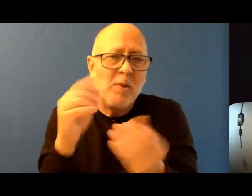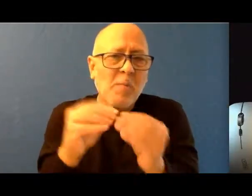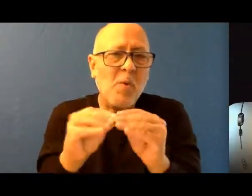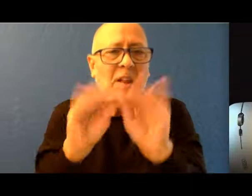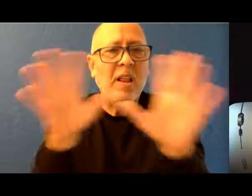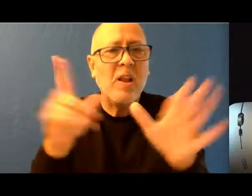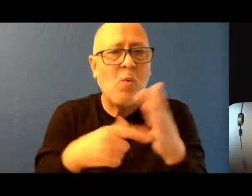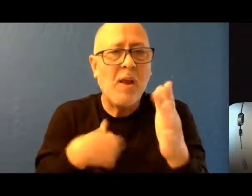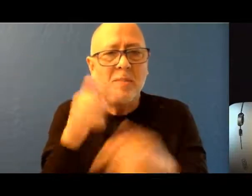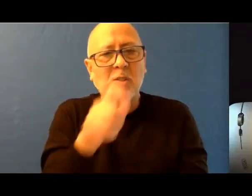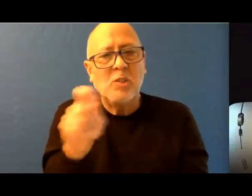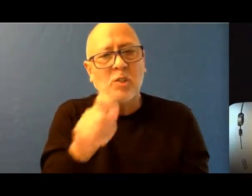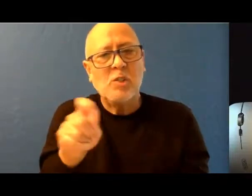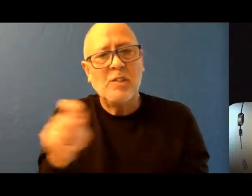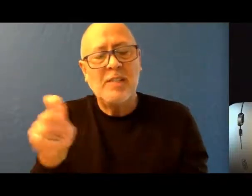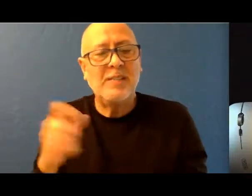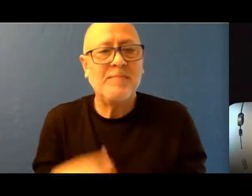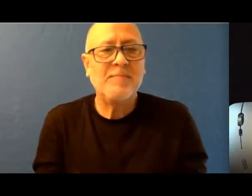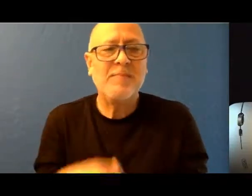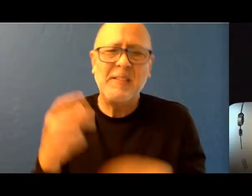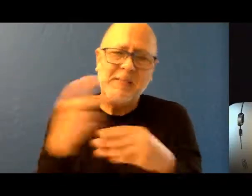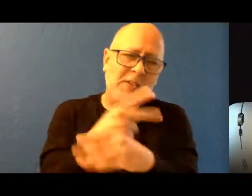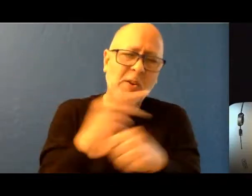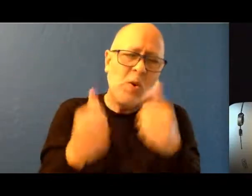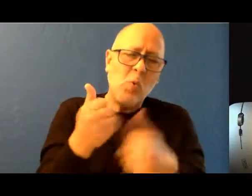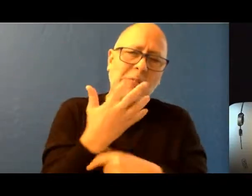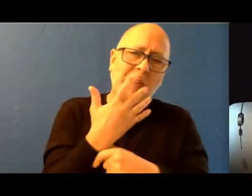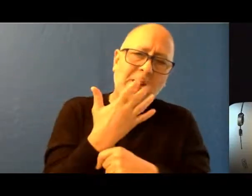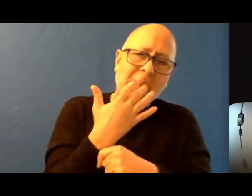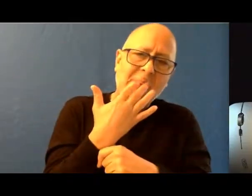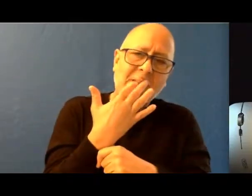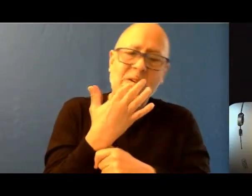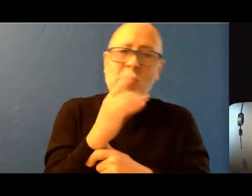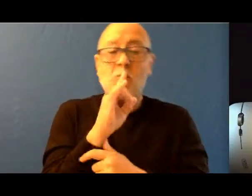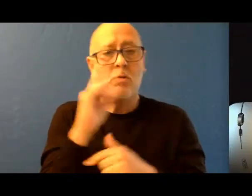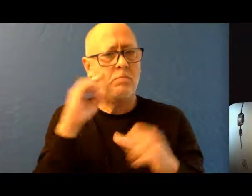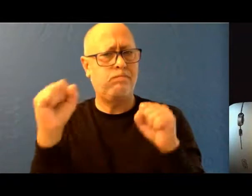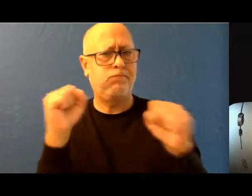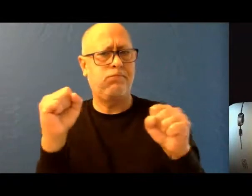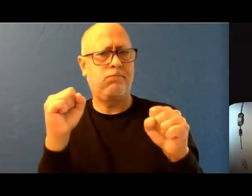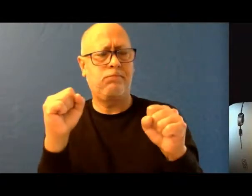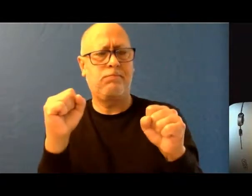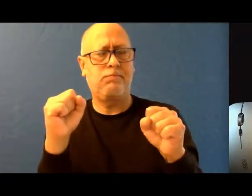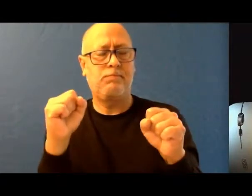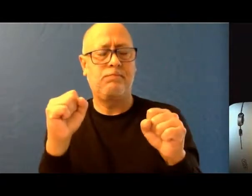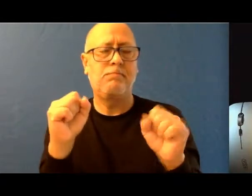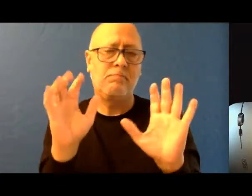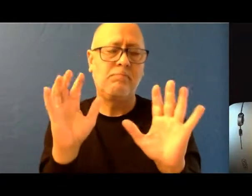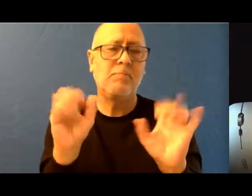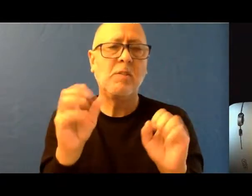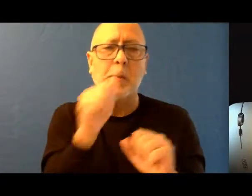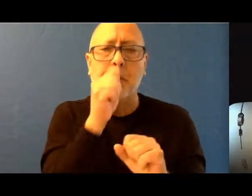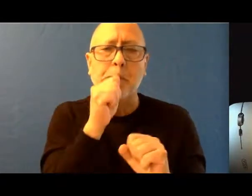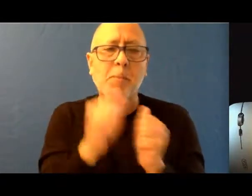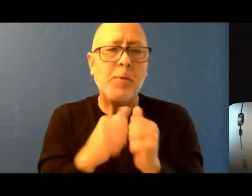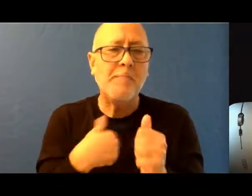what I'm circling, figuring out which colors really stand out and look separate. So bear with